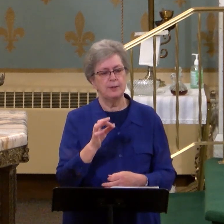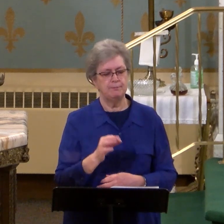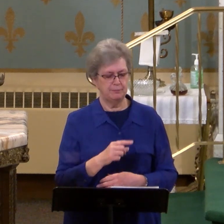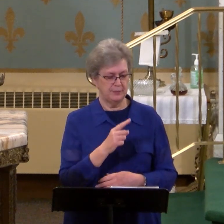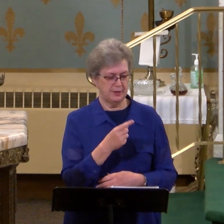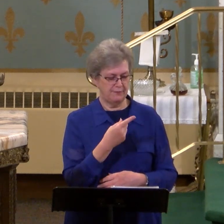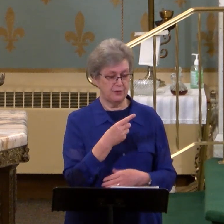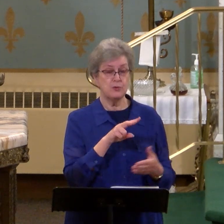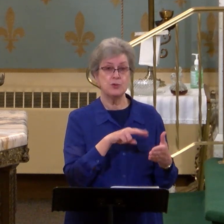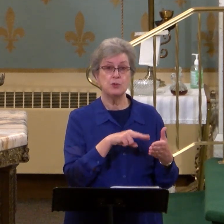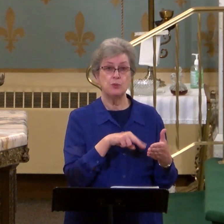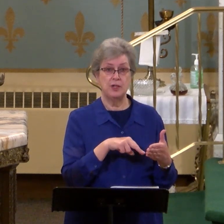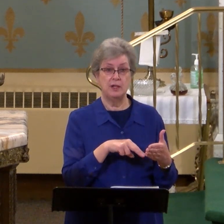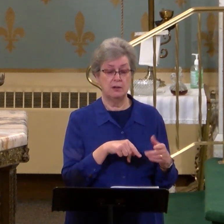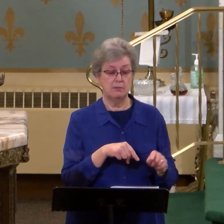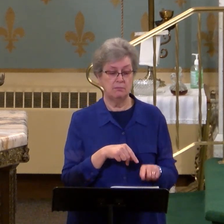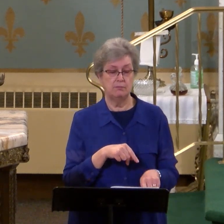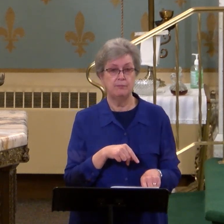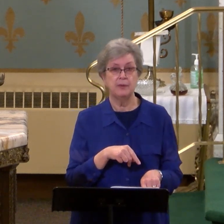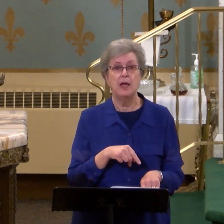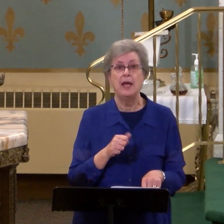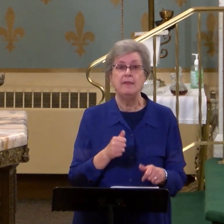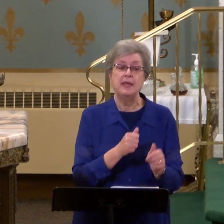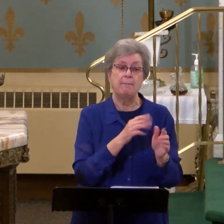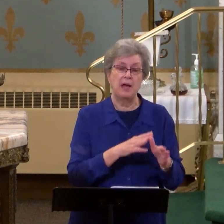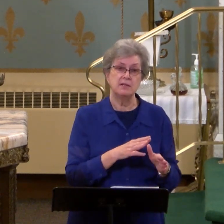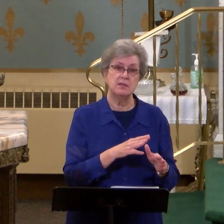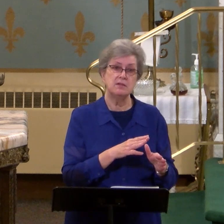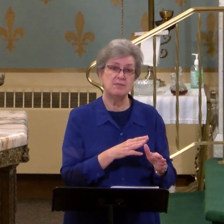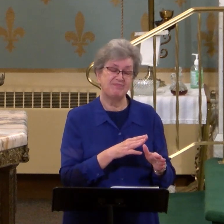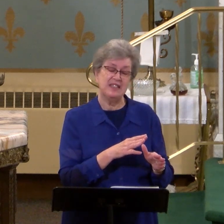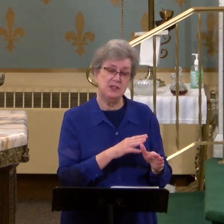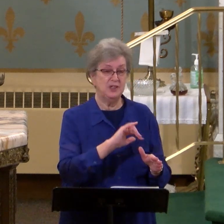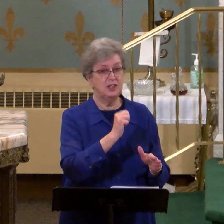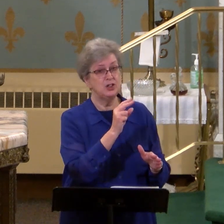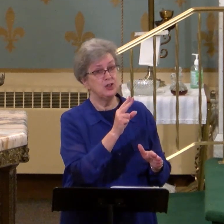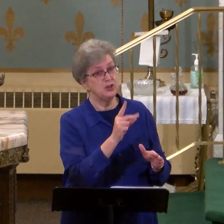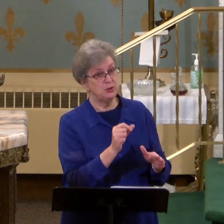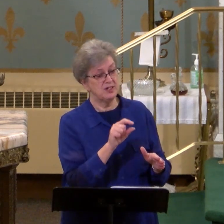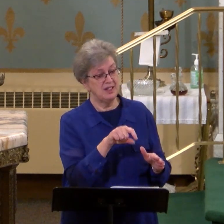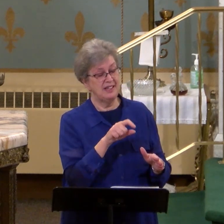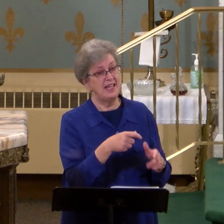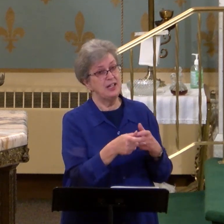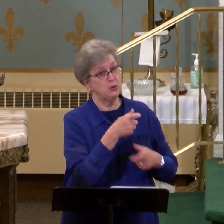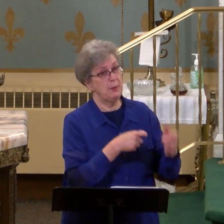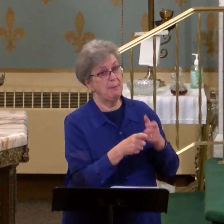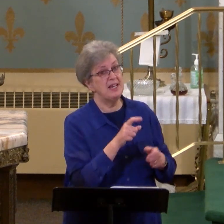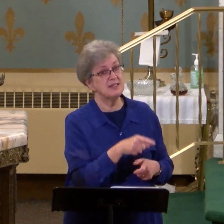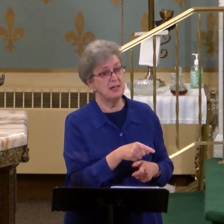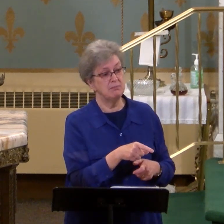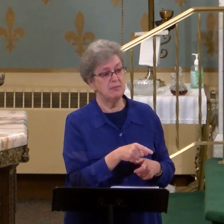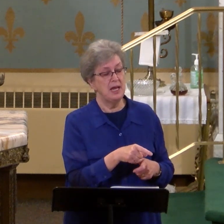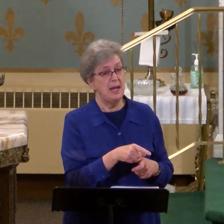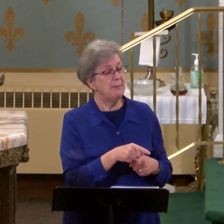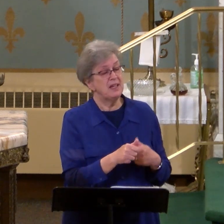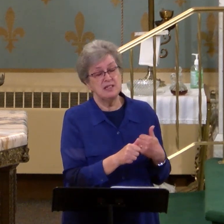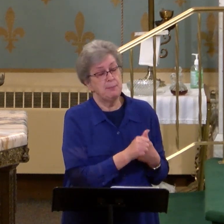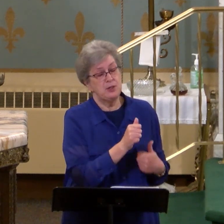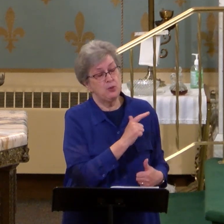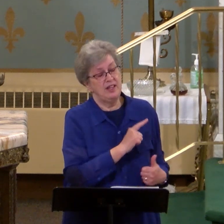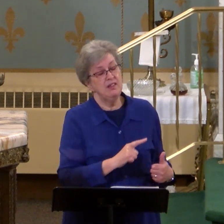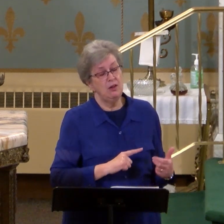is when the apostles had to replace Judas because Judas betrayed the Lord.